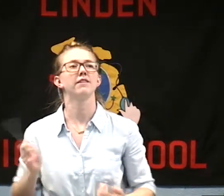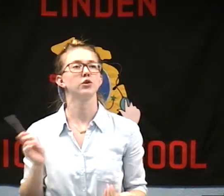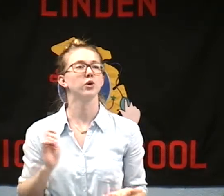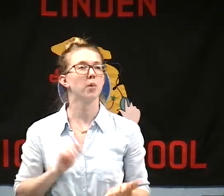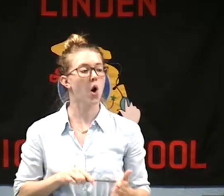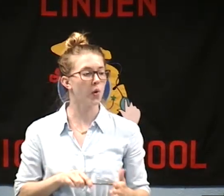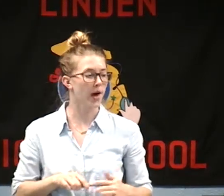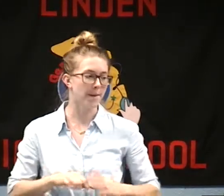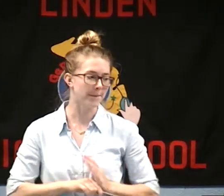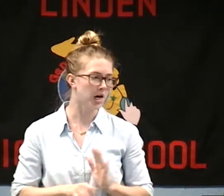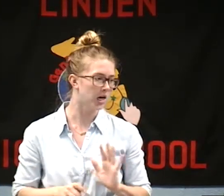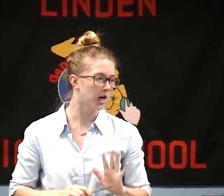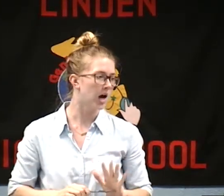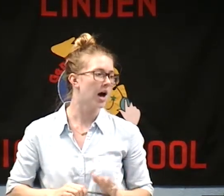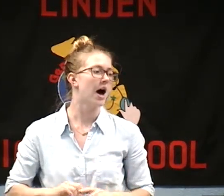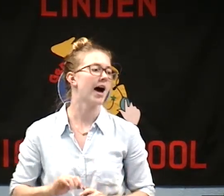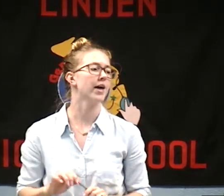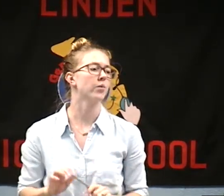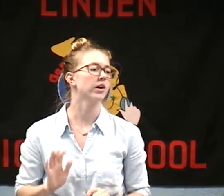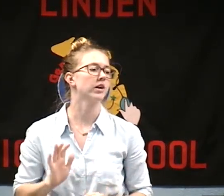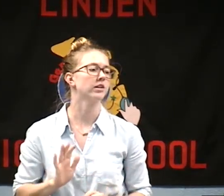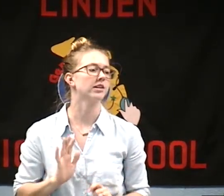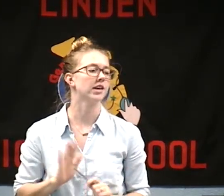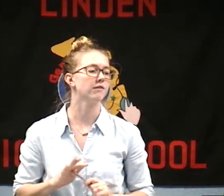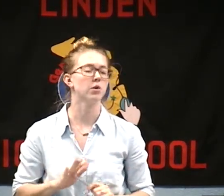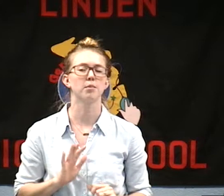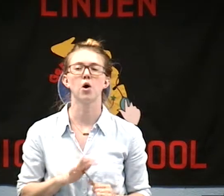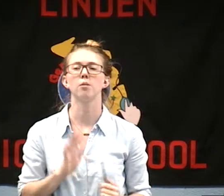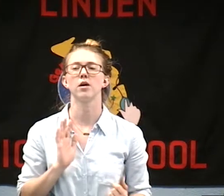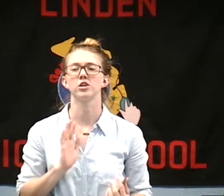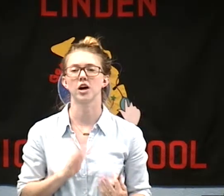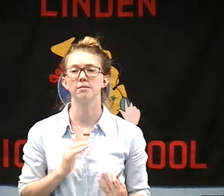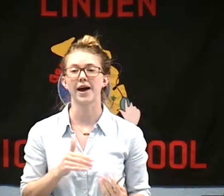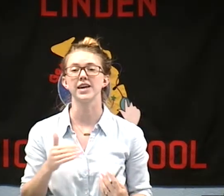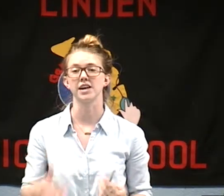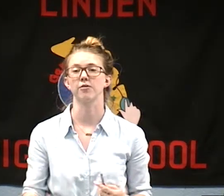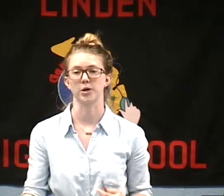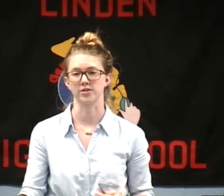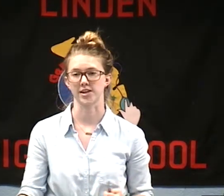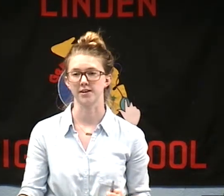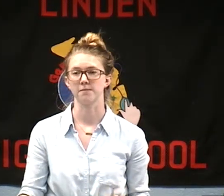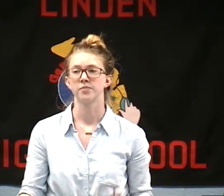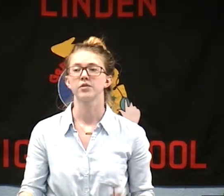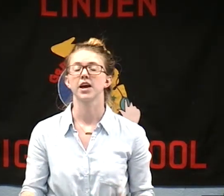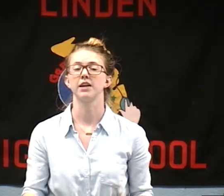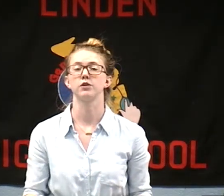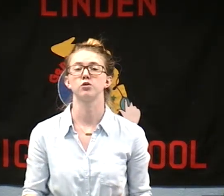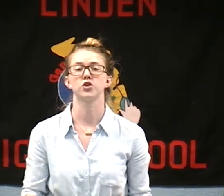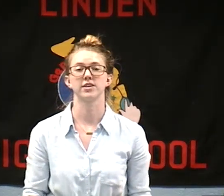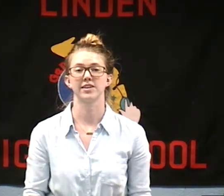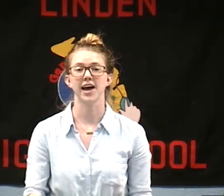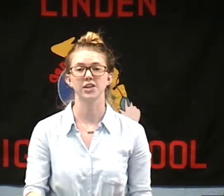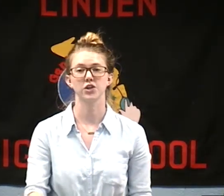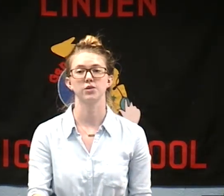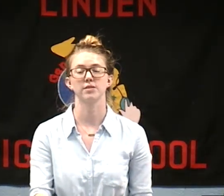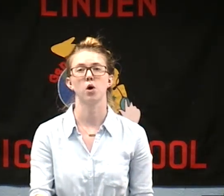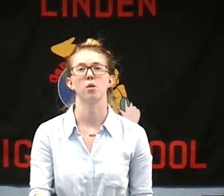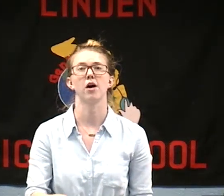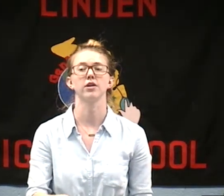you do a poem, I will give you a poem done by a deaf person. And if you decide to do this poem, I'll give